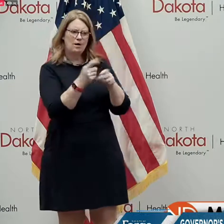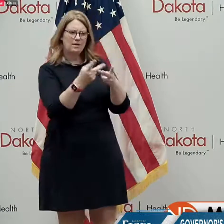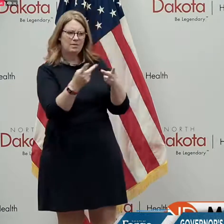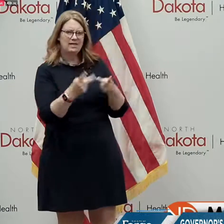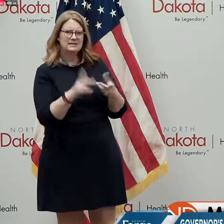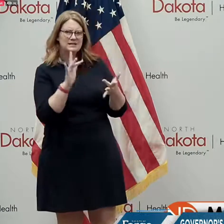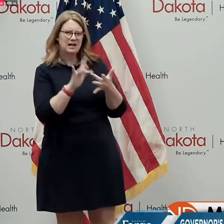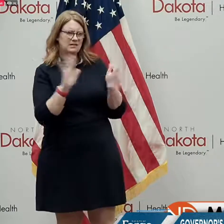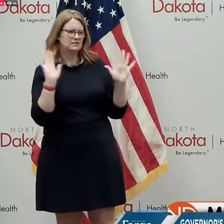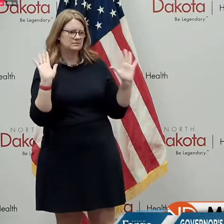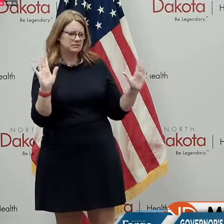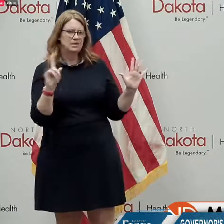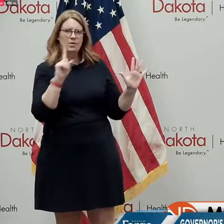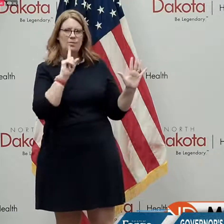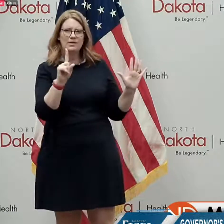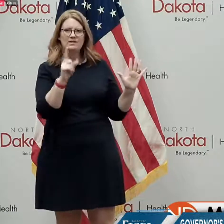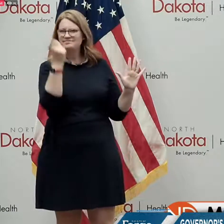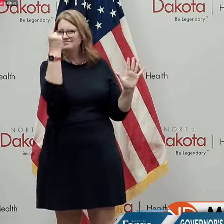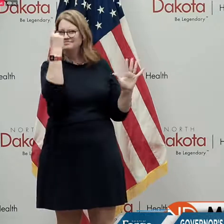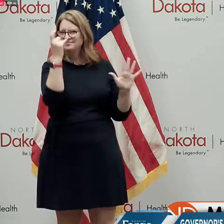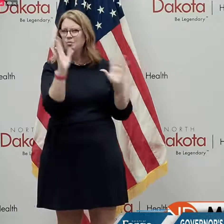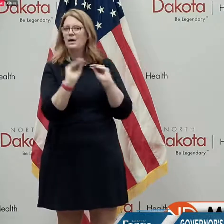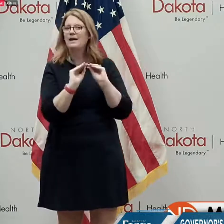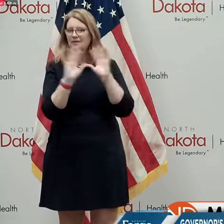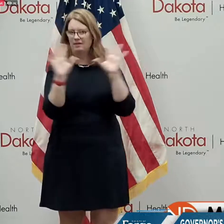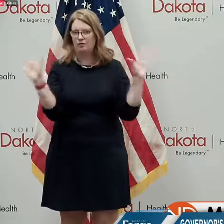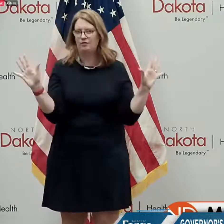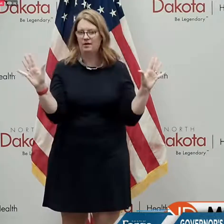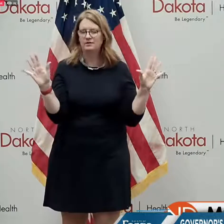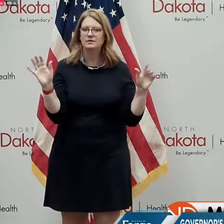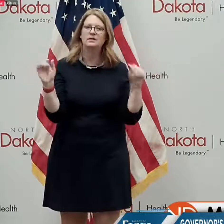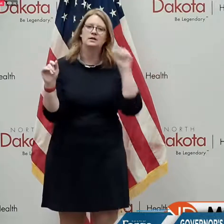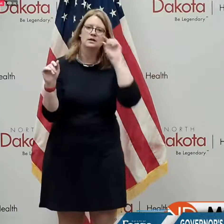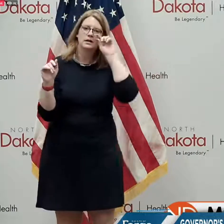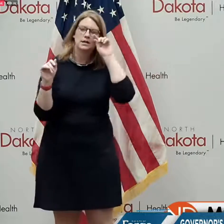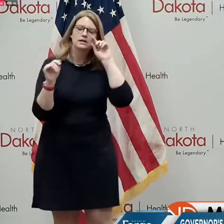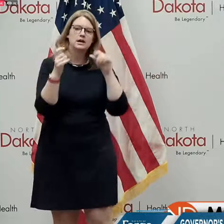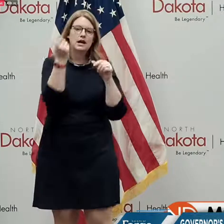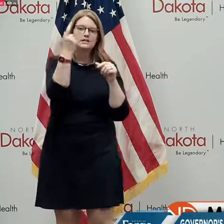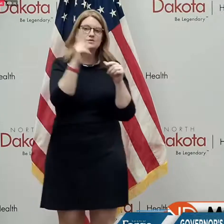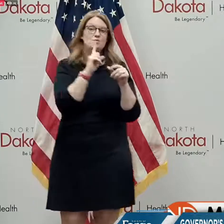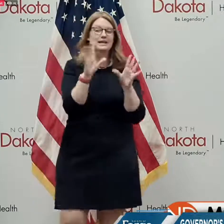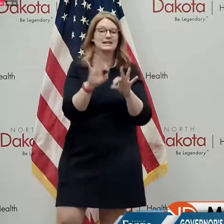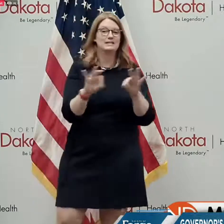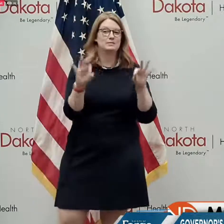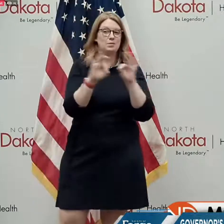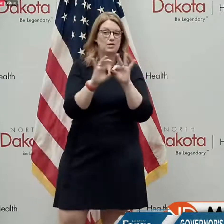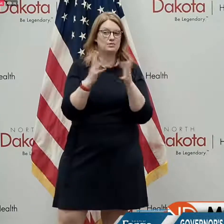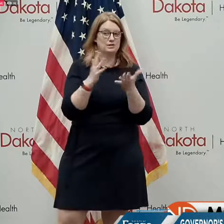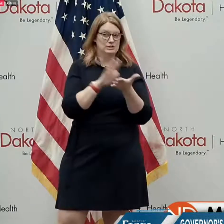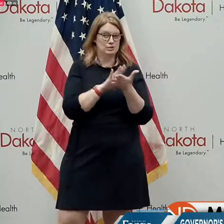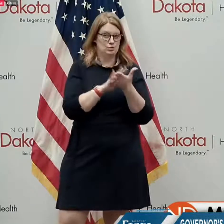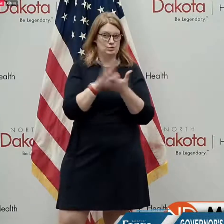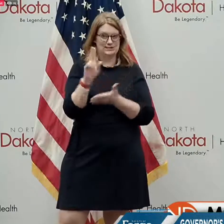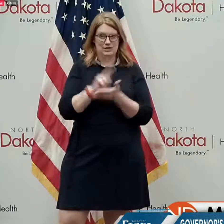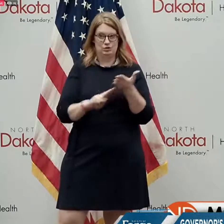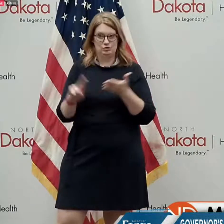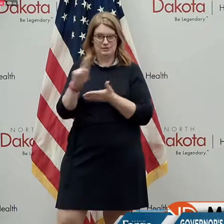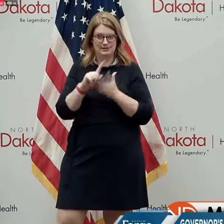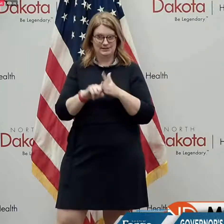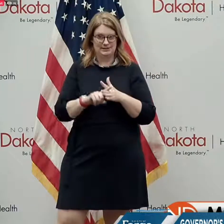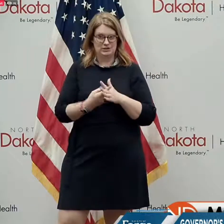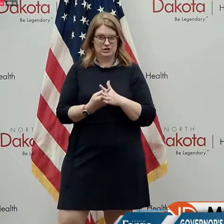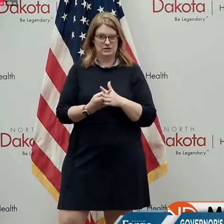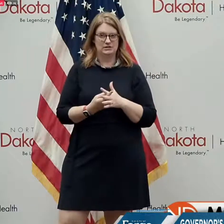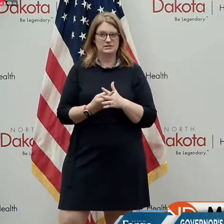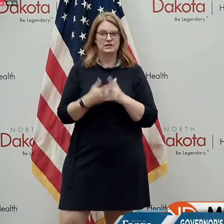things like that. So I just wanted to clarify a few things for the public. And it's especially important with school and university starting because we don't want